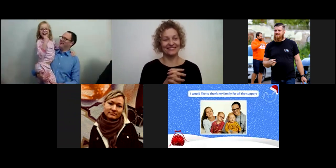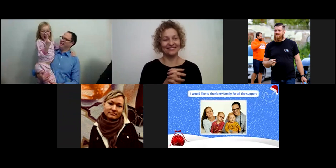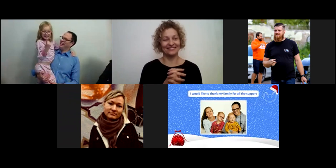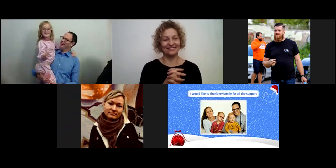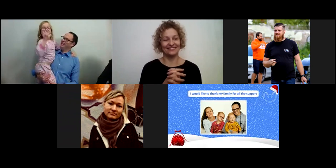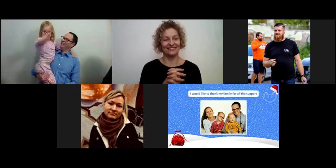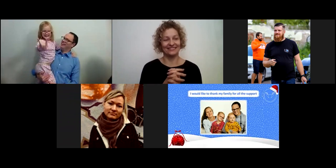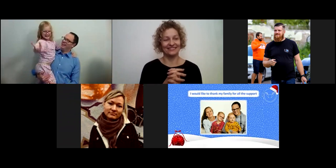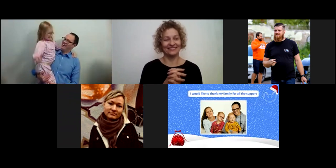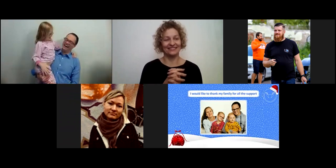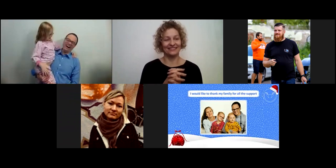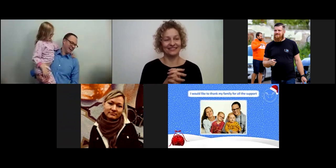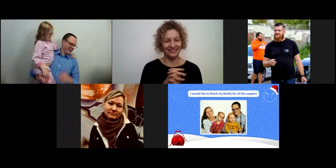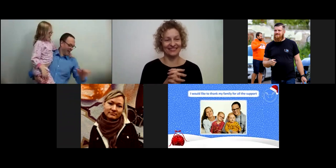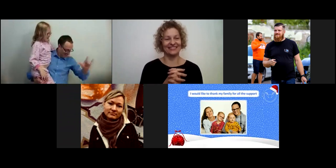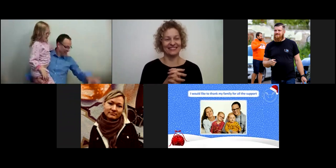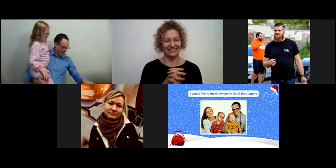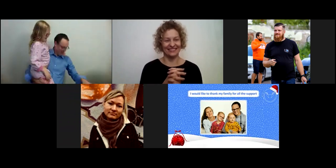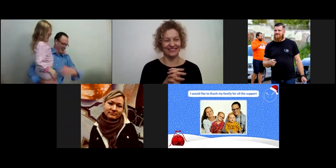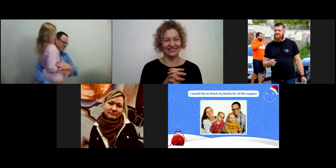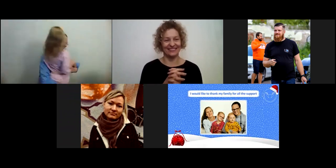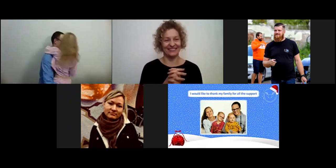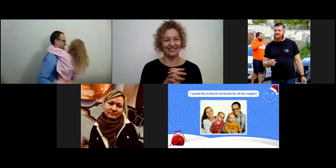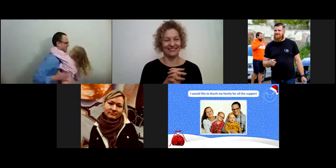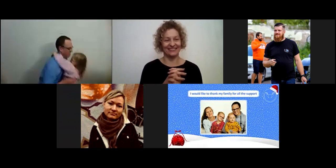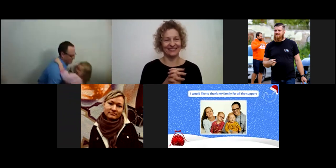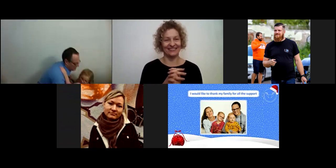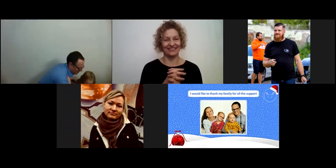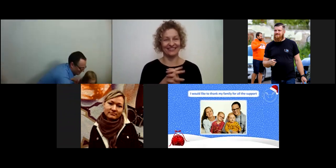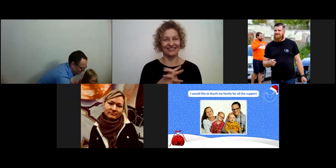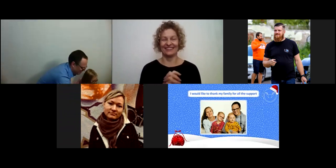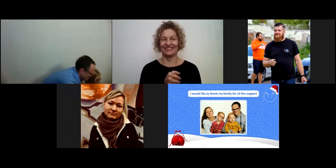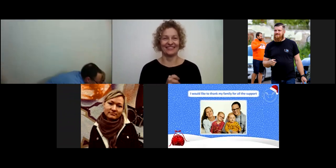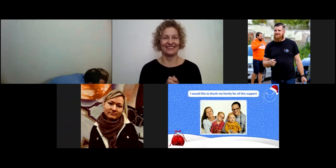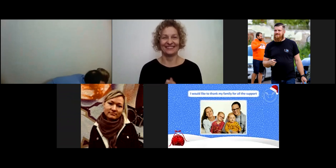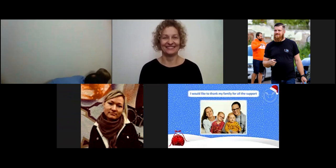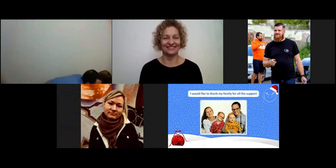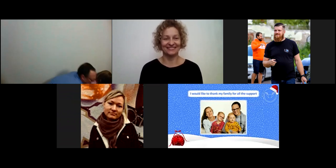You can tell the audience, I love you. I love you.